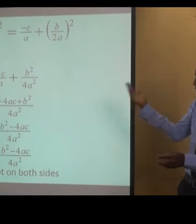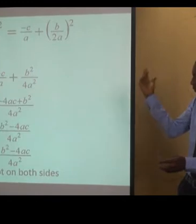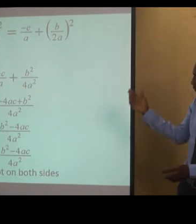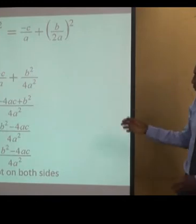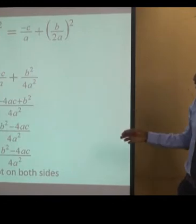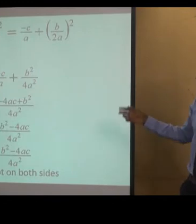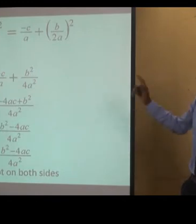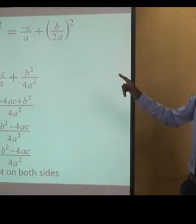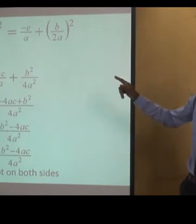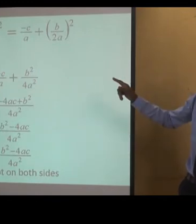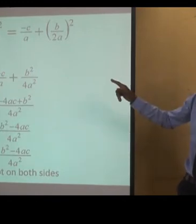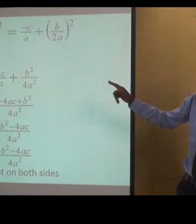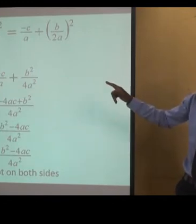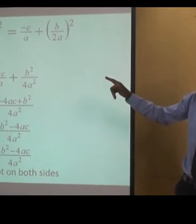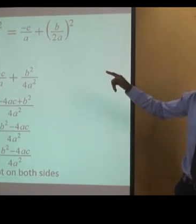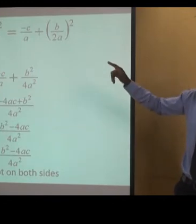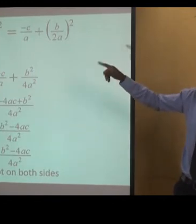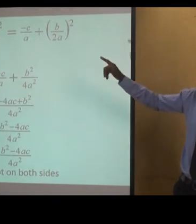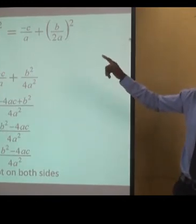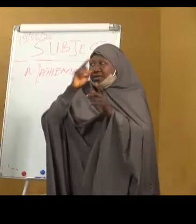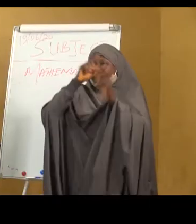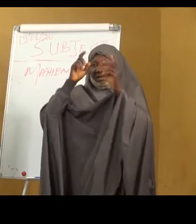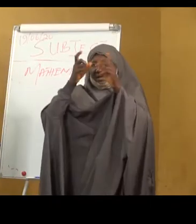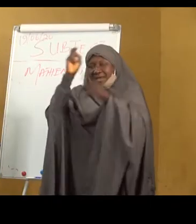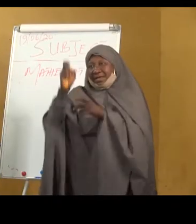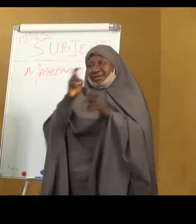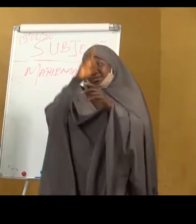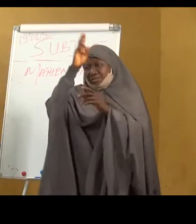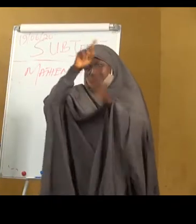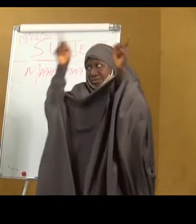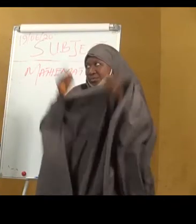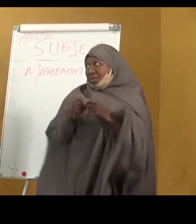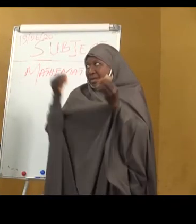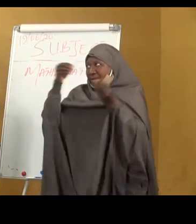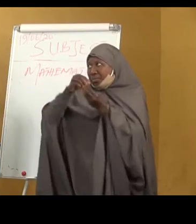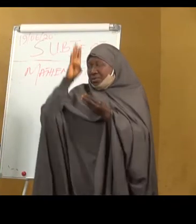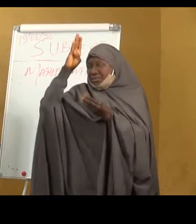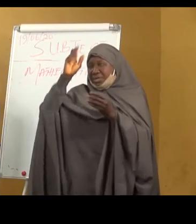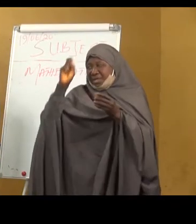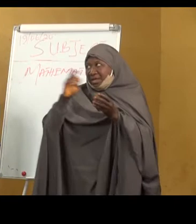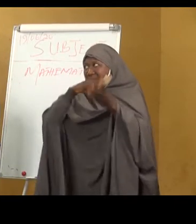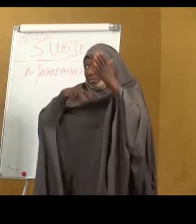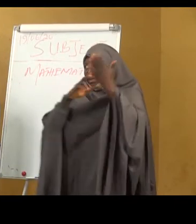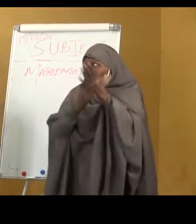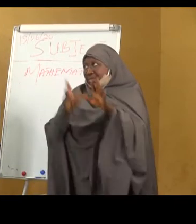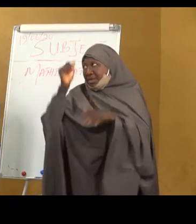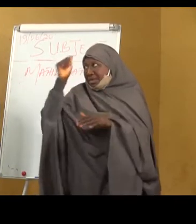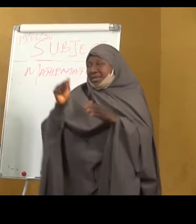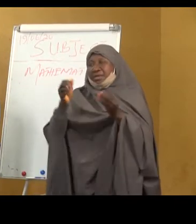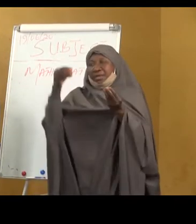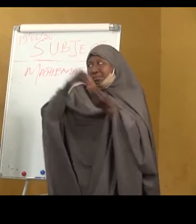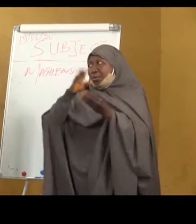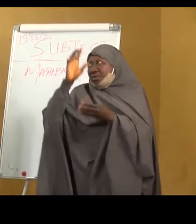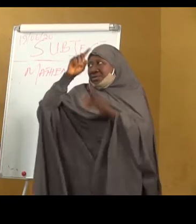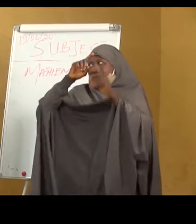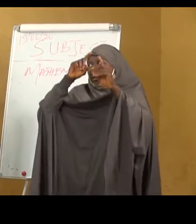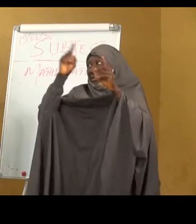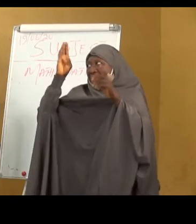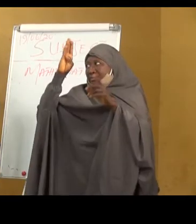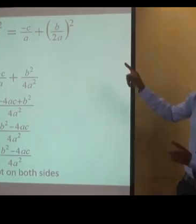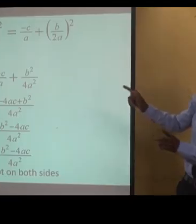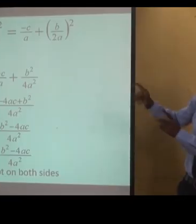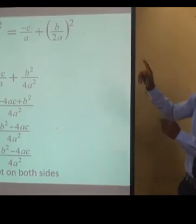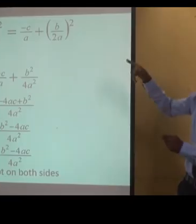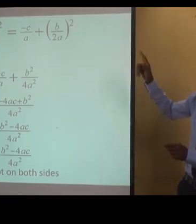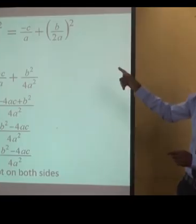let's go. That will give you x squared plus bx over a plus b